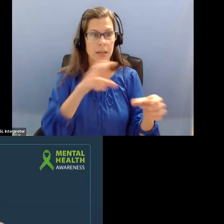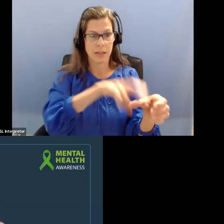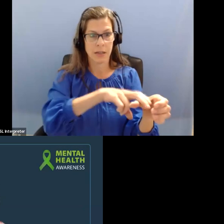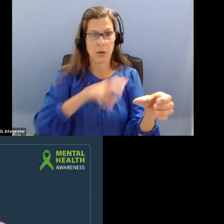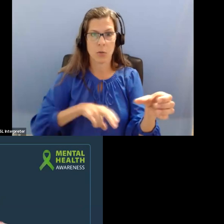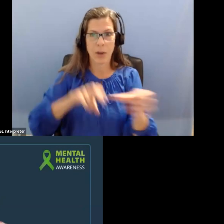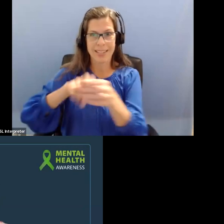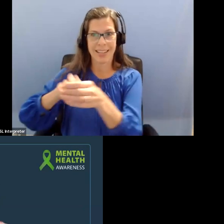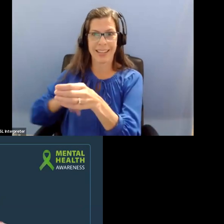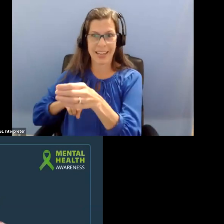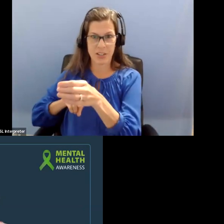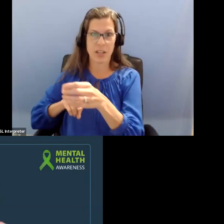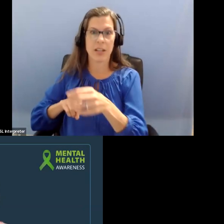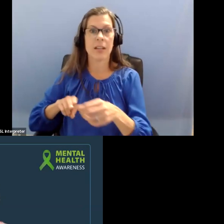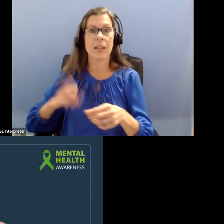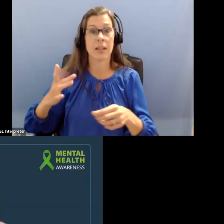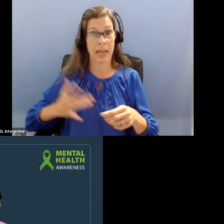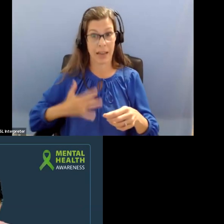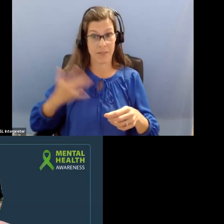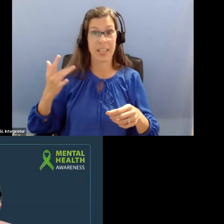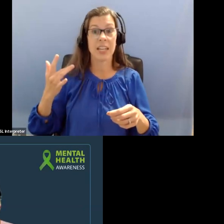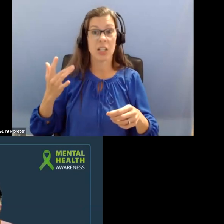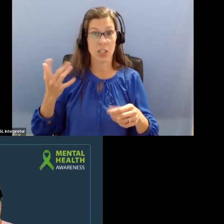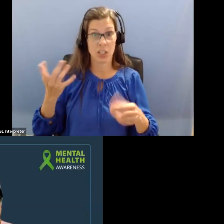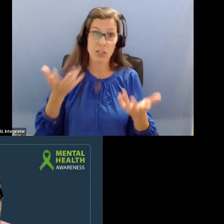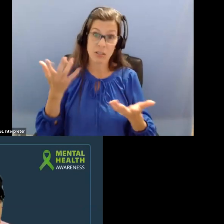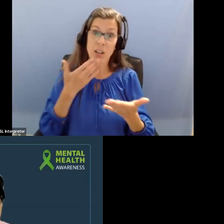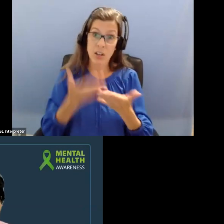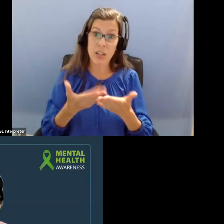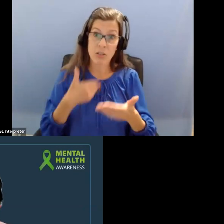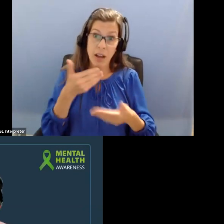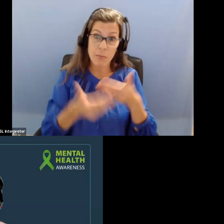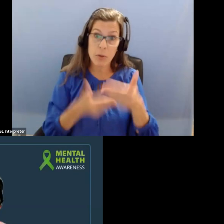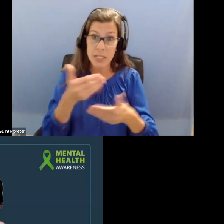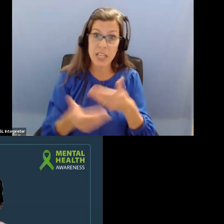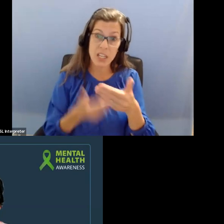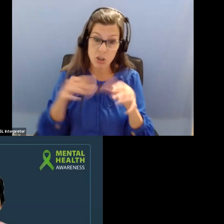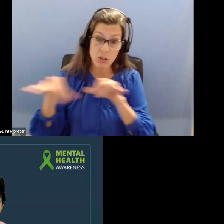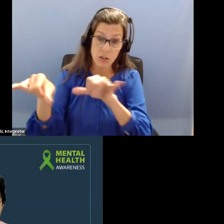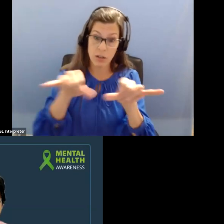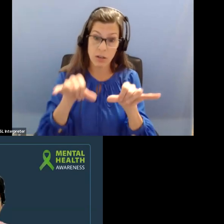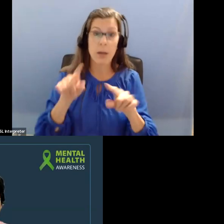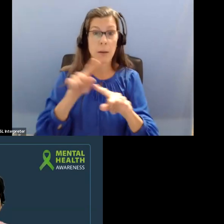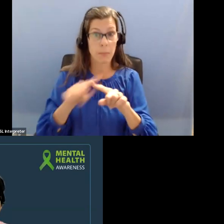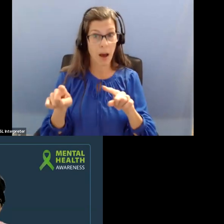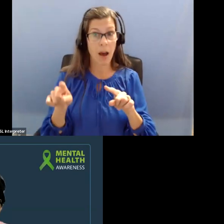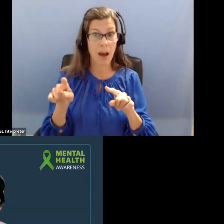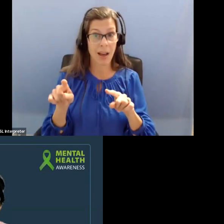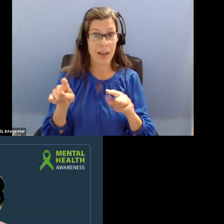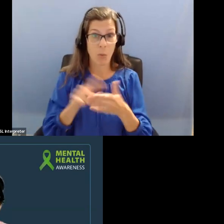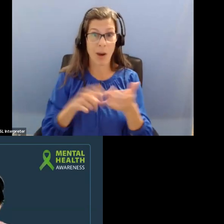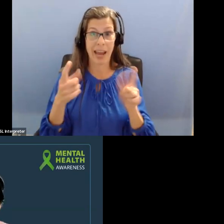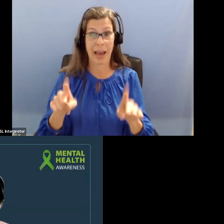are important, but being able to actively and dynamically adapt to things is important too. And here's where it got